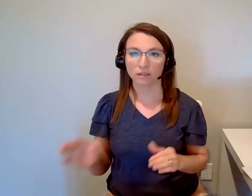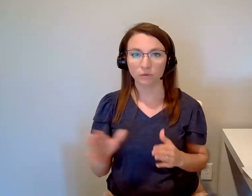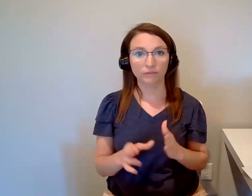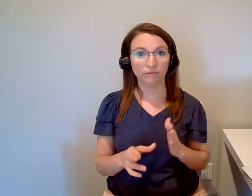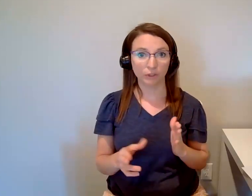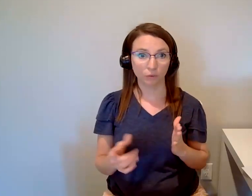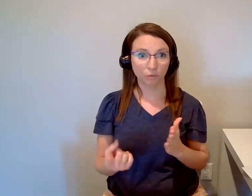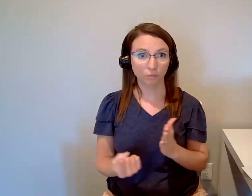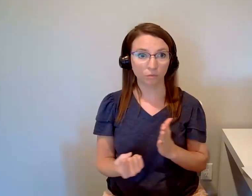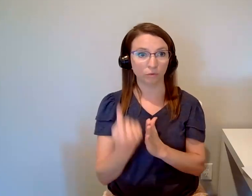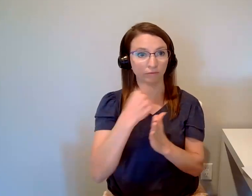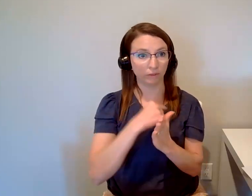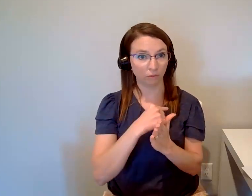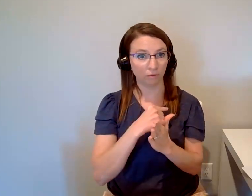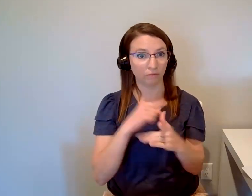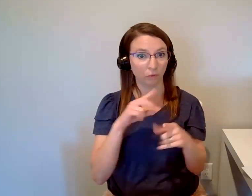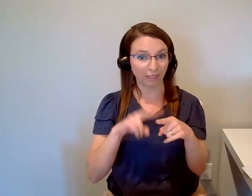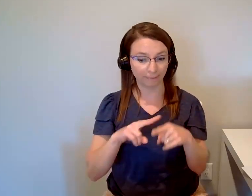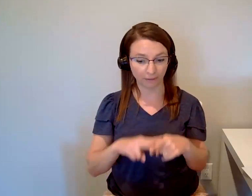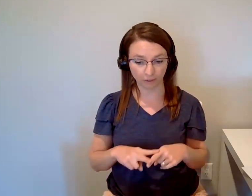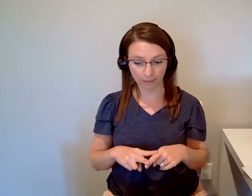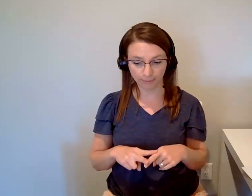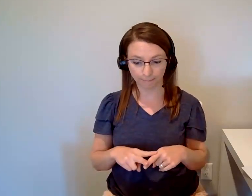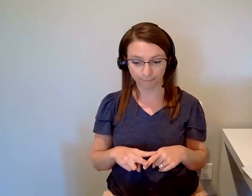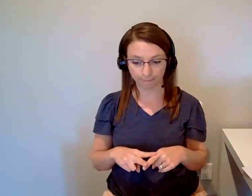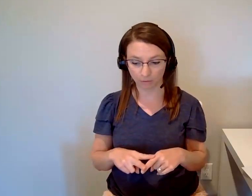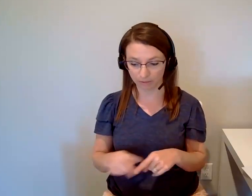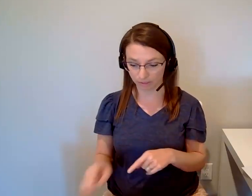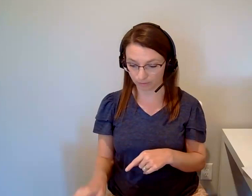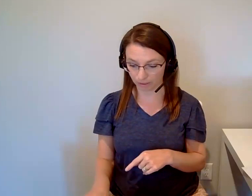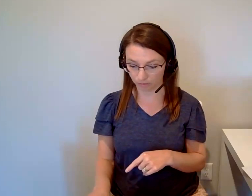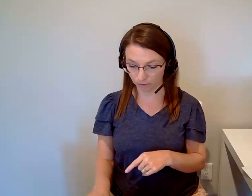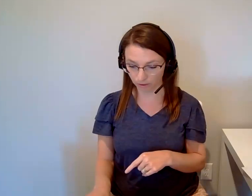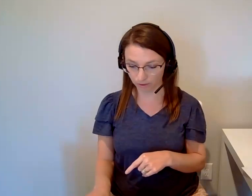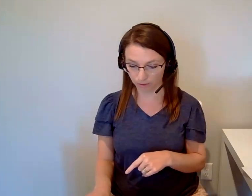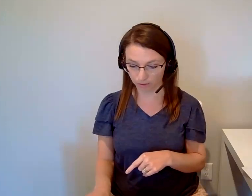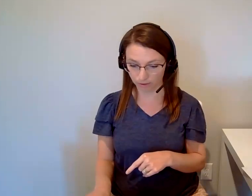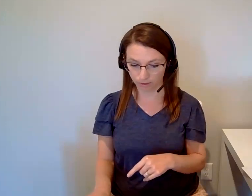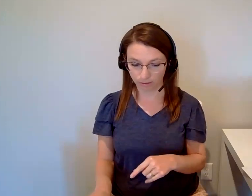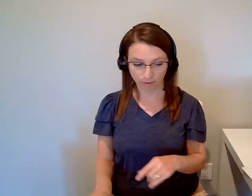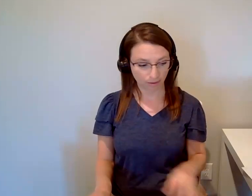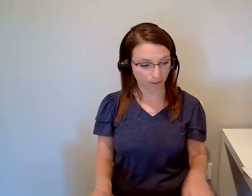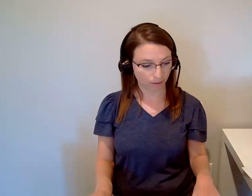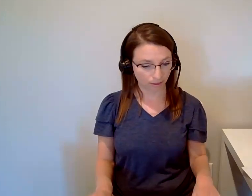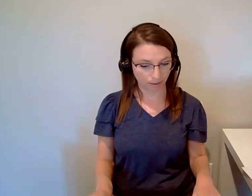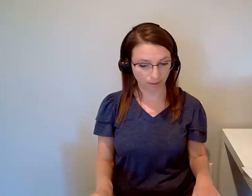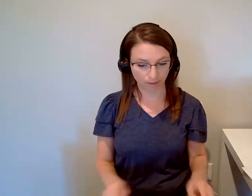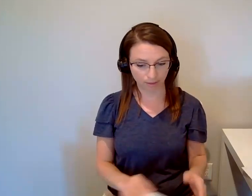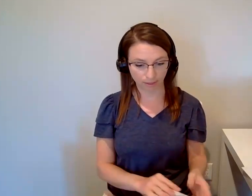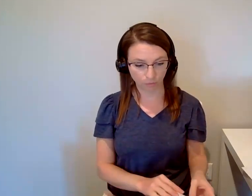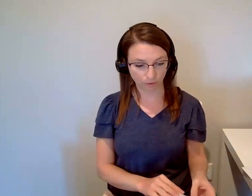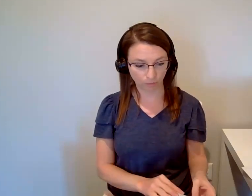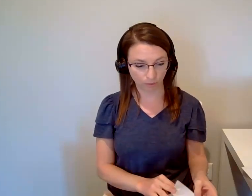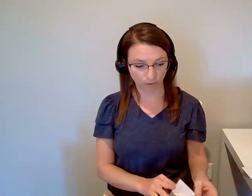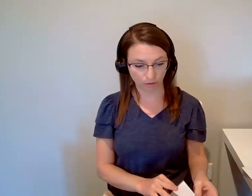Let's review. We'll review the vocabulary that we just went over. And then we